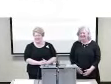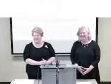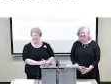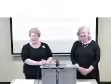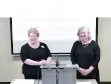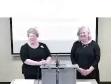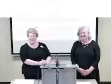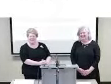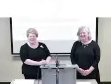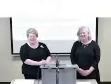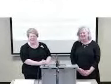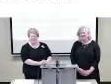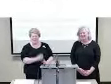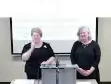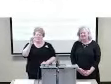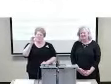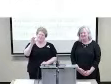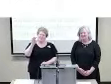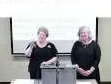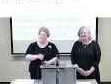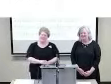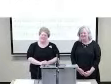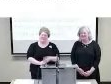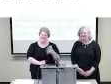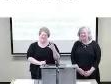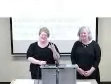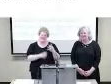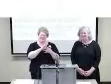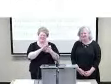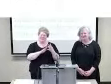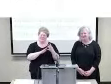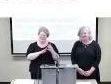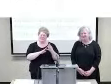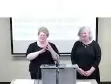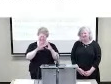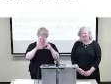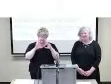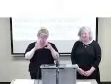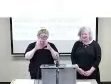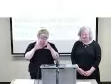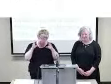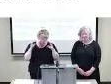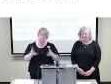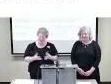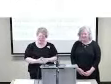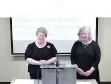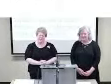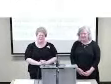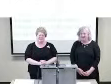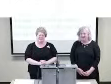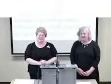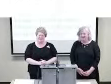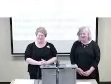these six strategies and you can use them all but the next four are really how you can be an overall